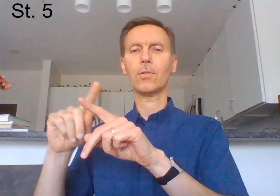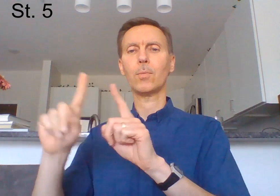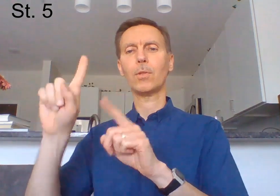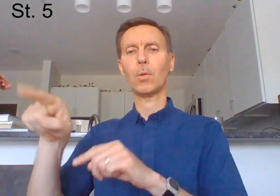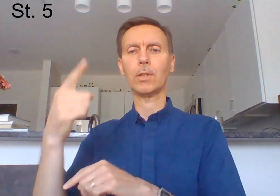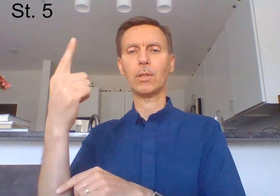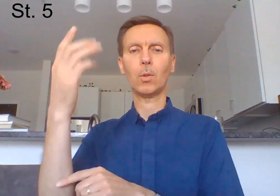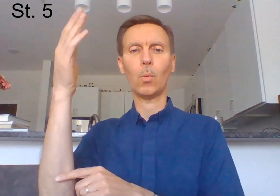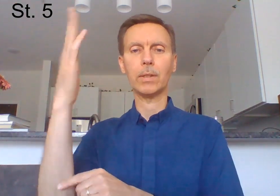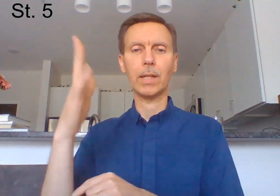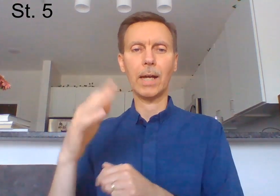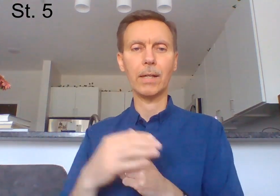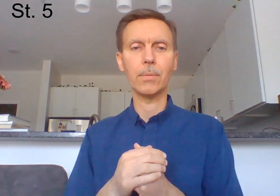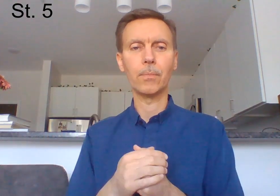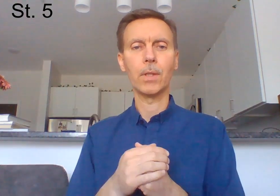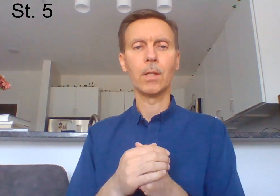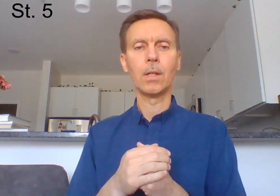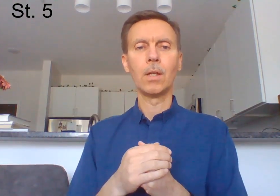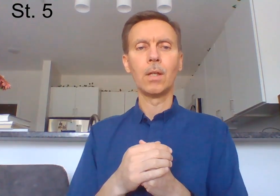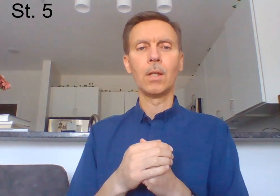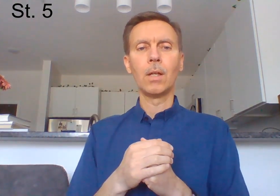but only one God.